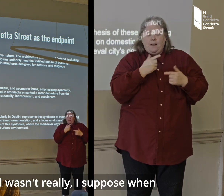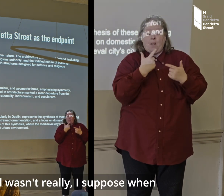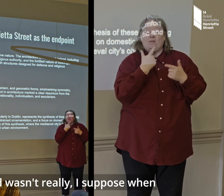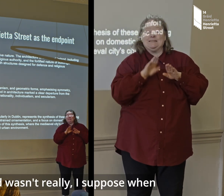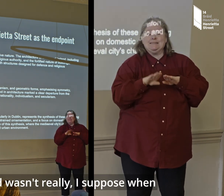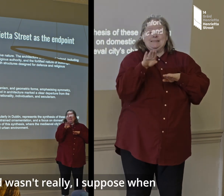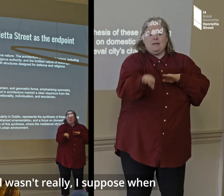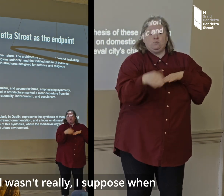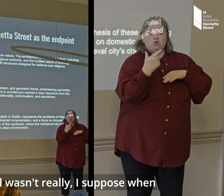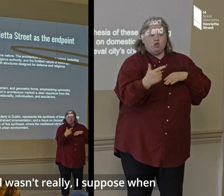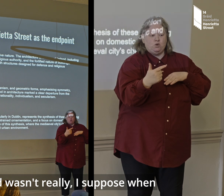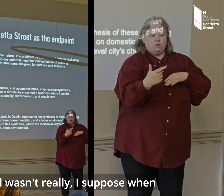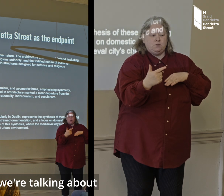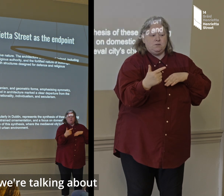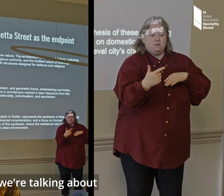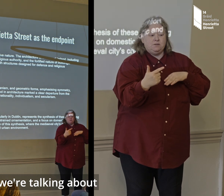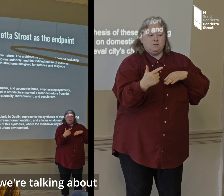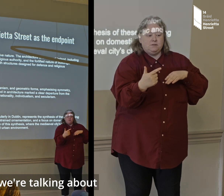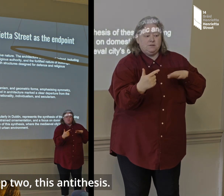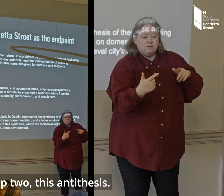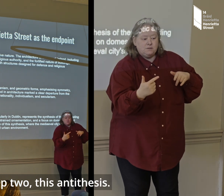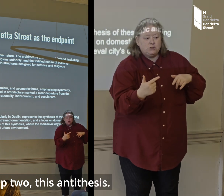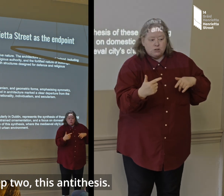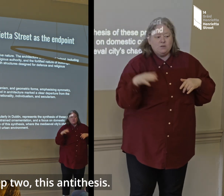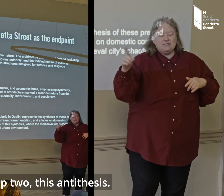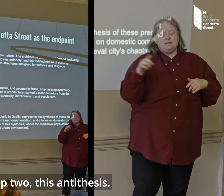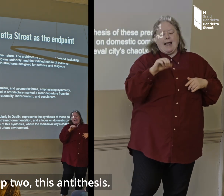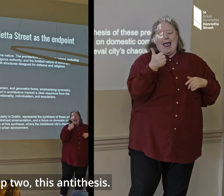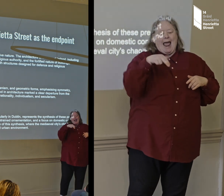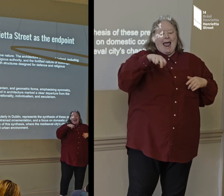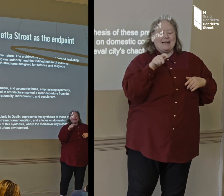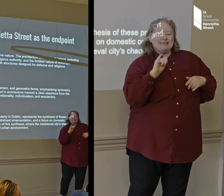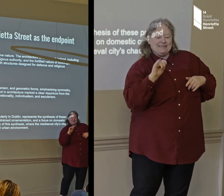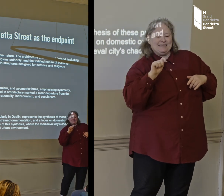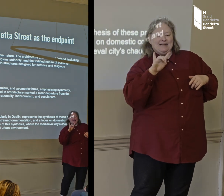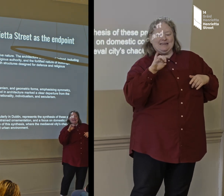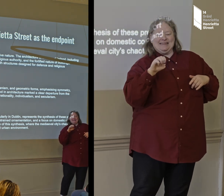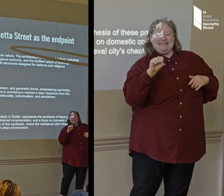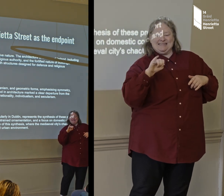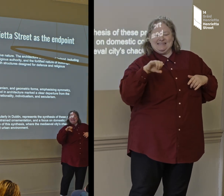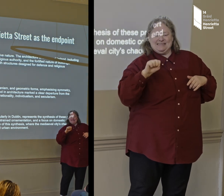Now, Ireland wasn't really, I suppose when we're talking about step two, this antithesis,